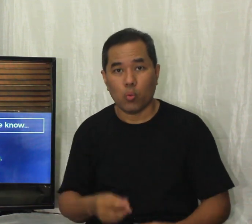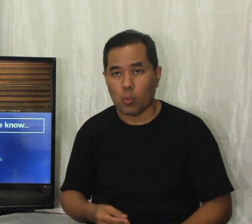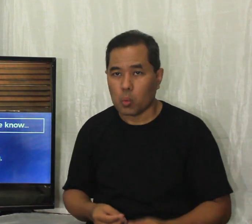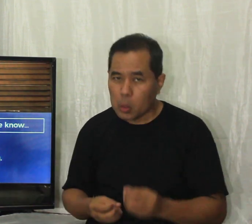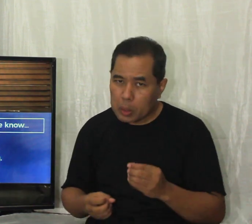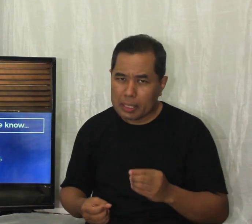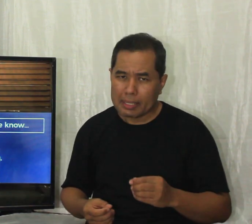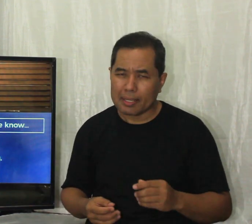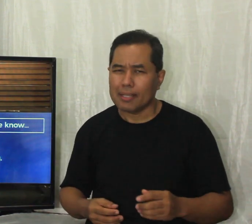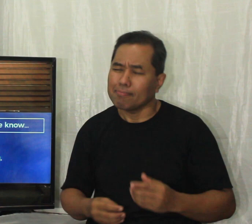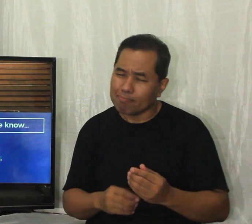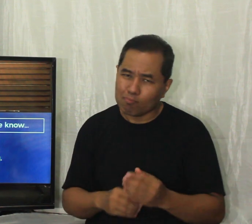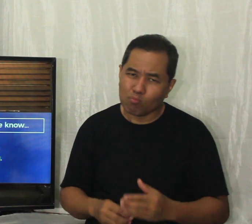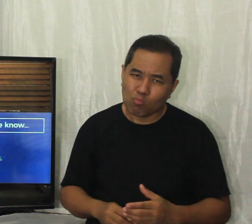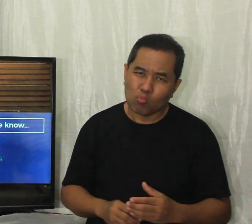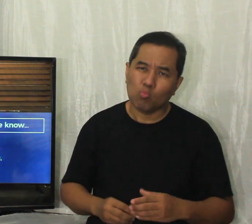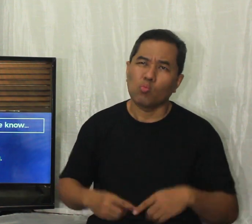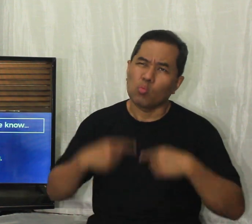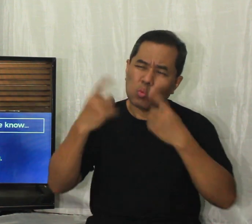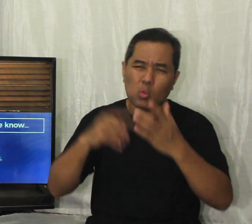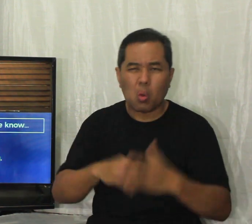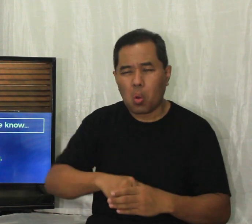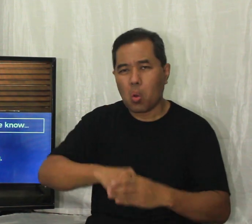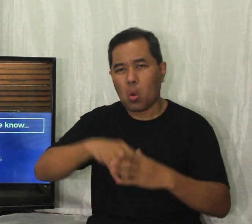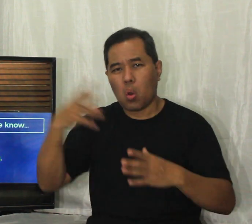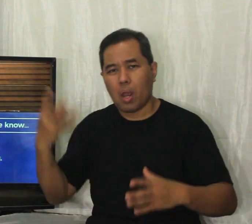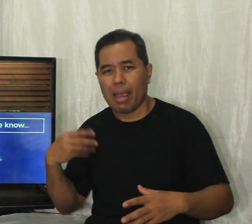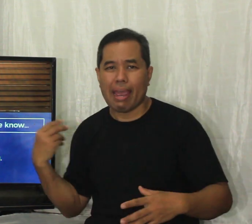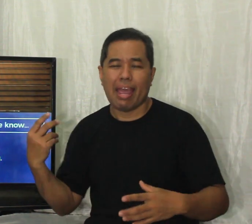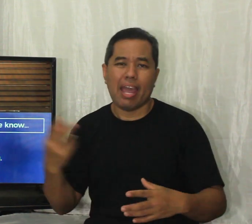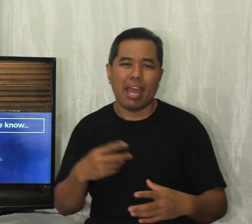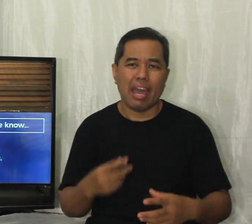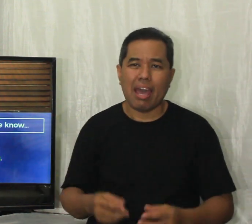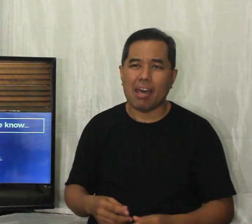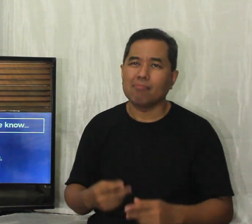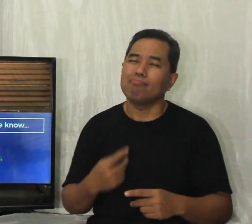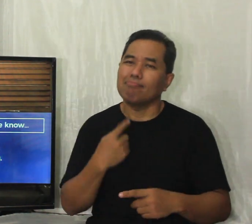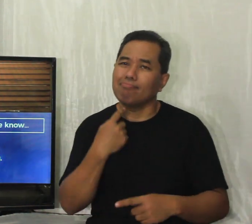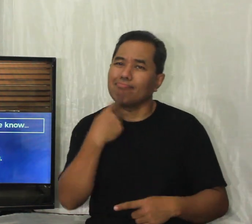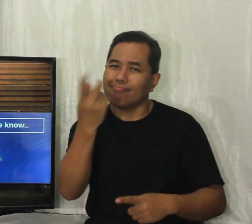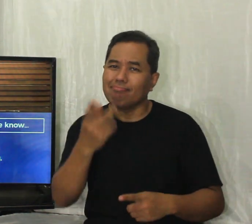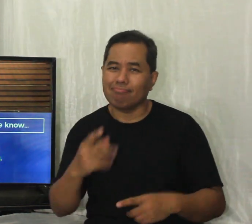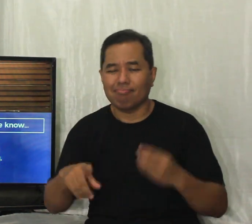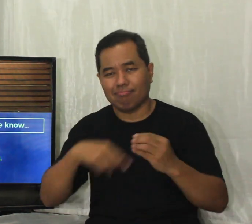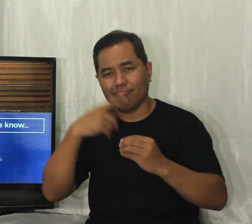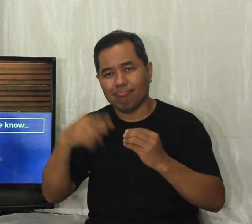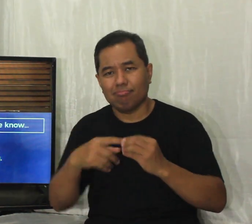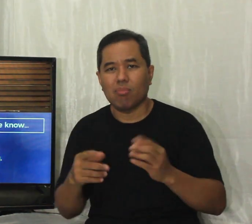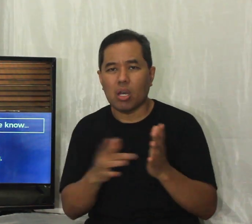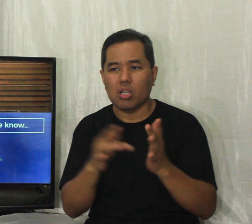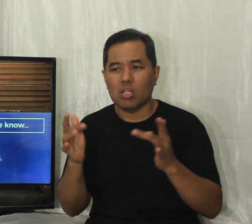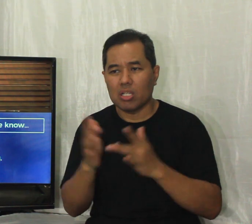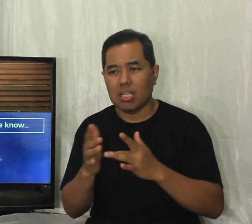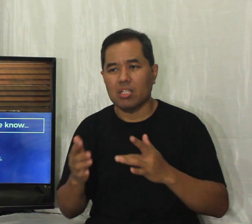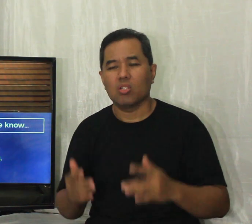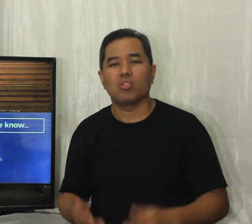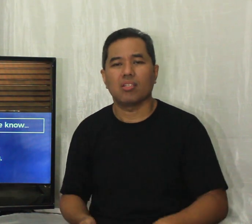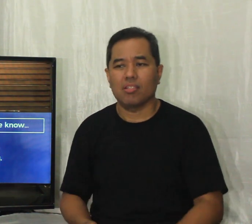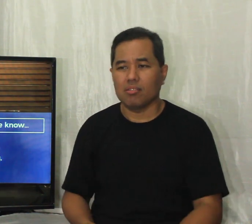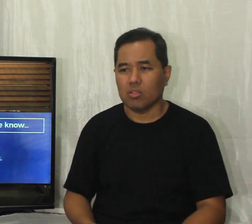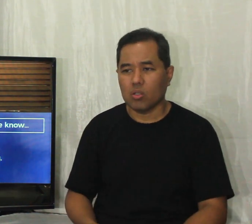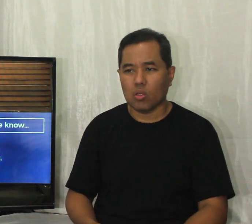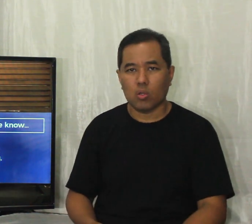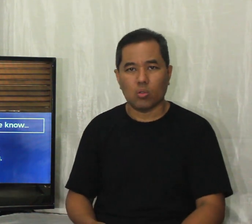technology or through physical face-to-face encounters. Because we believe as we do this, it will